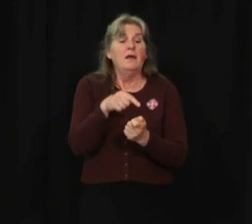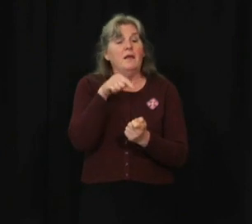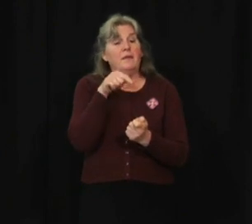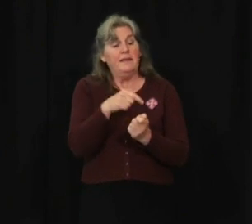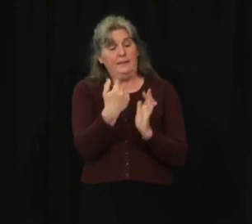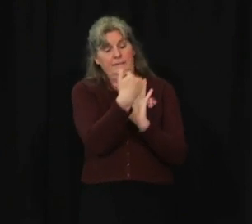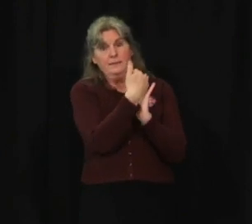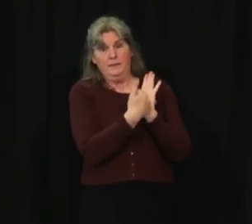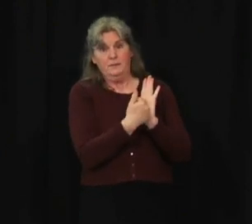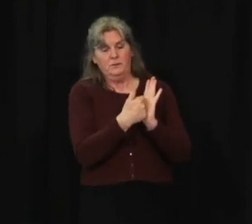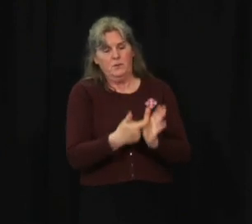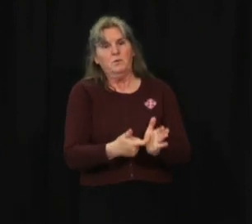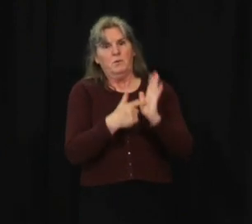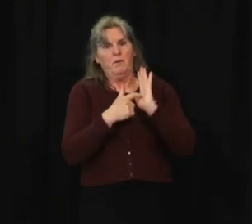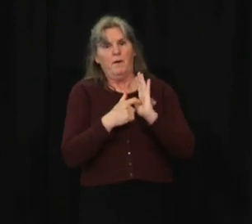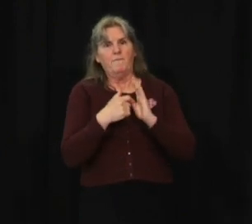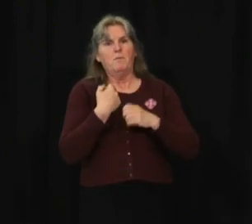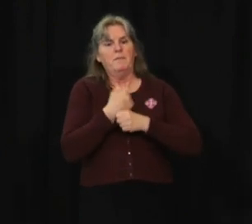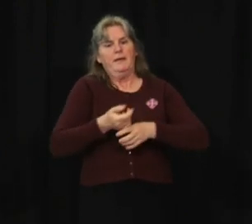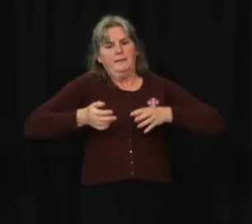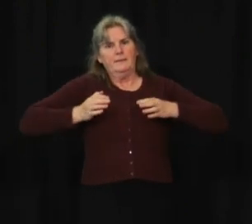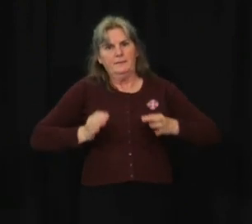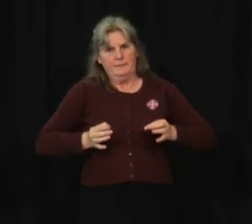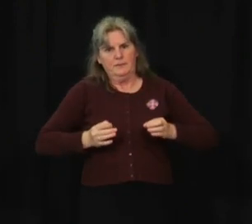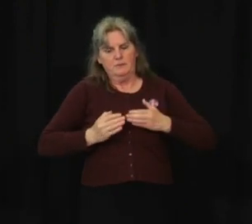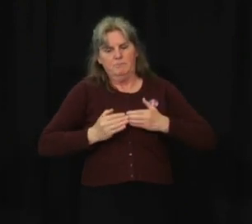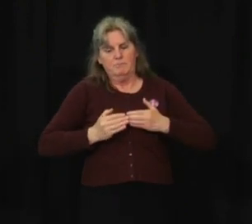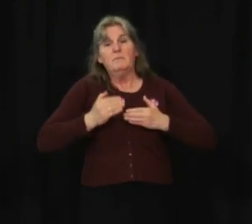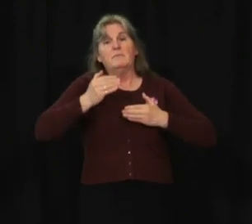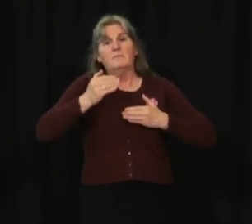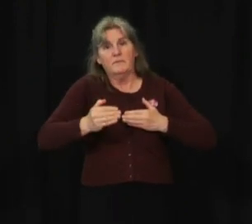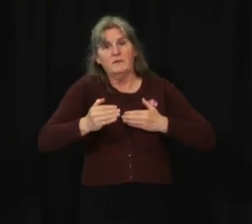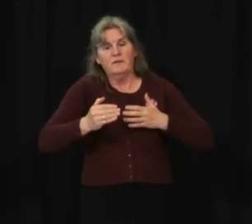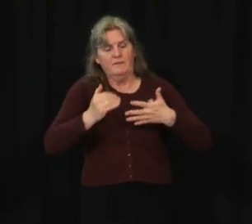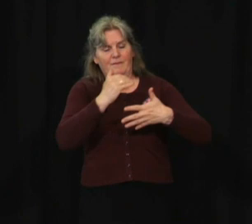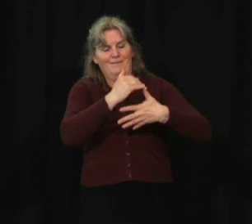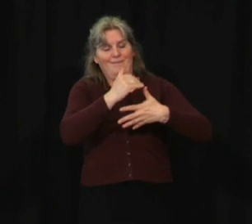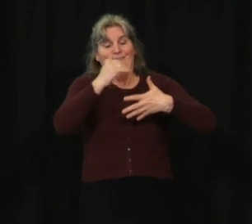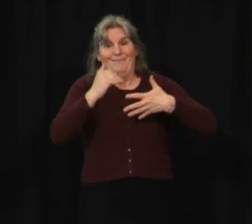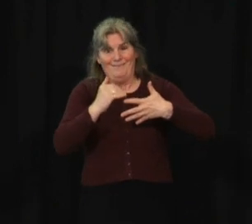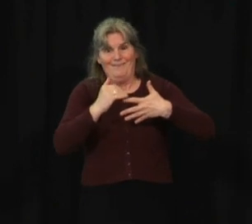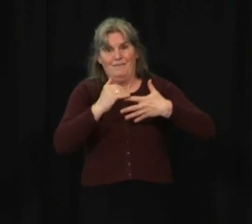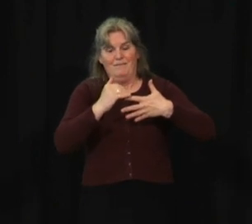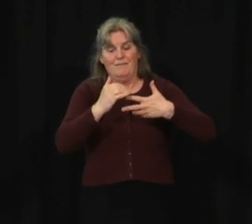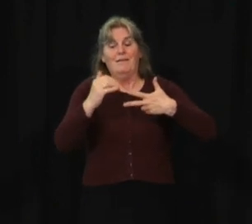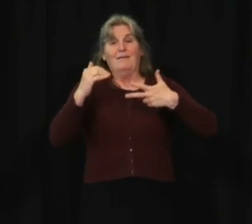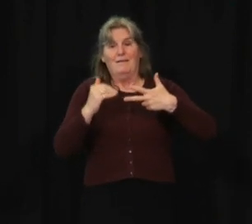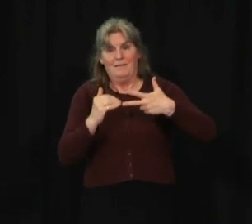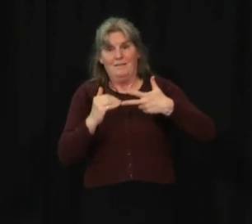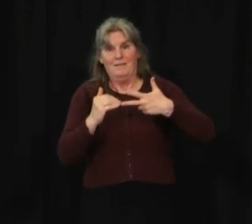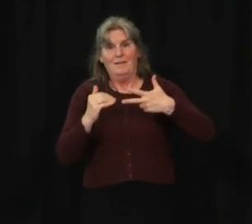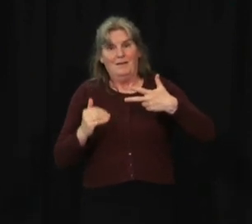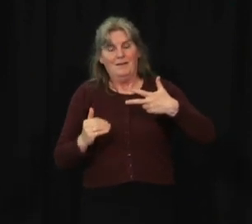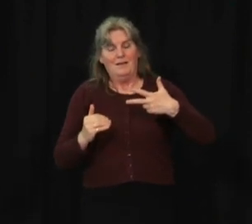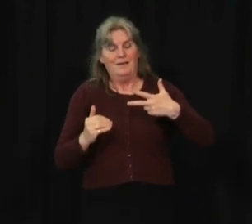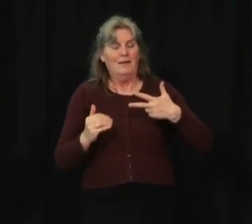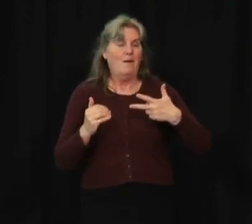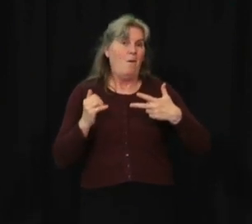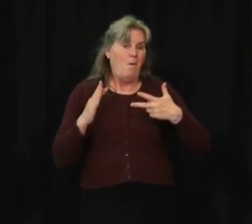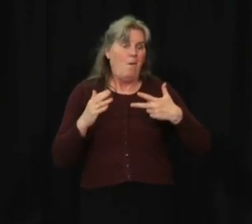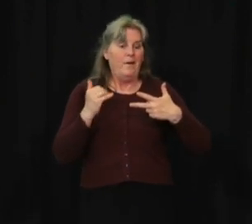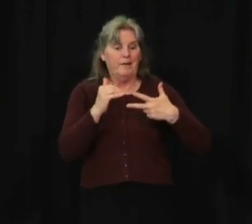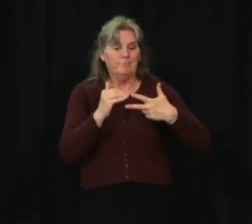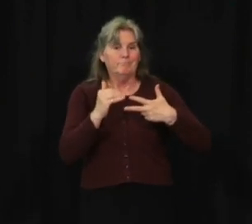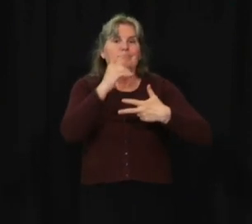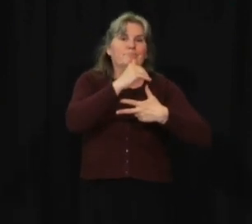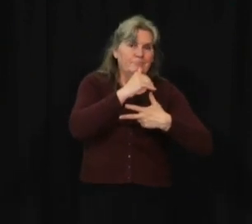will use to make the judgment about going ahead, or in the hopefully unlikely case that we would have to go